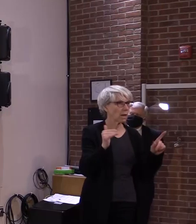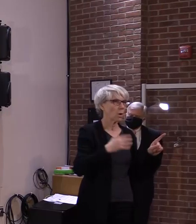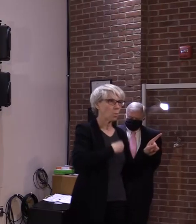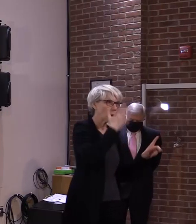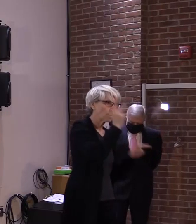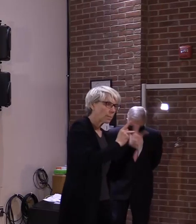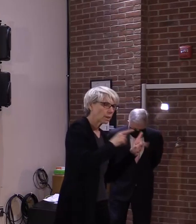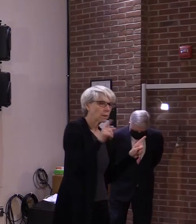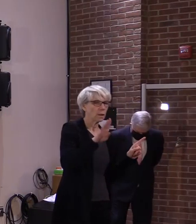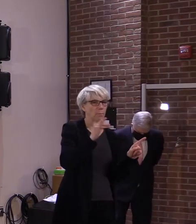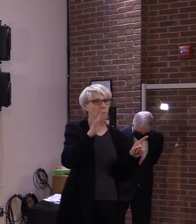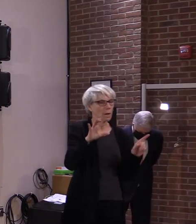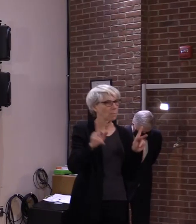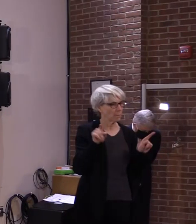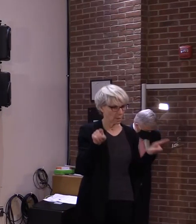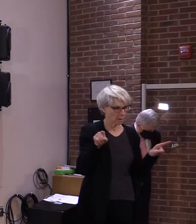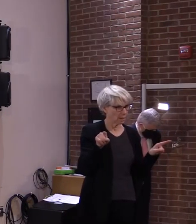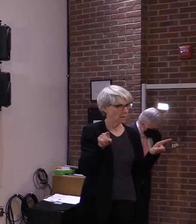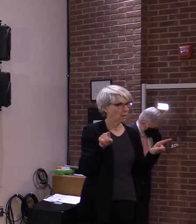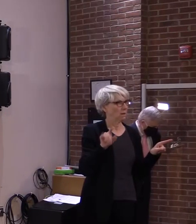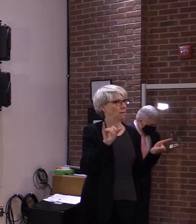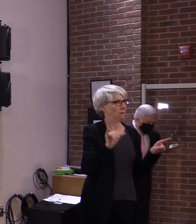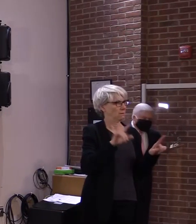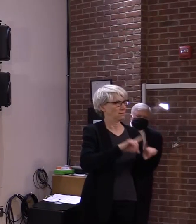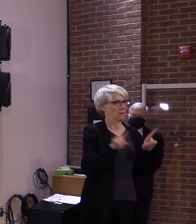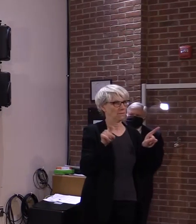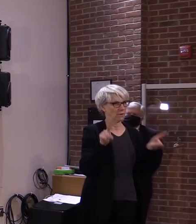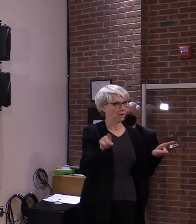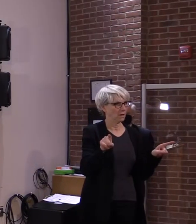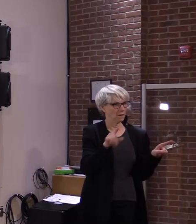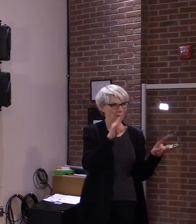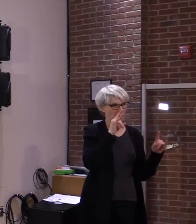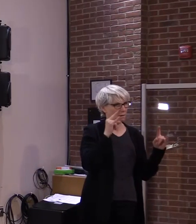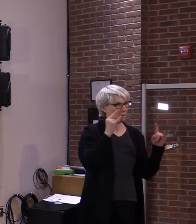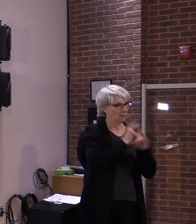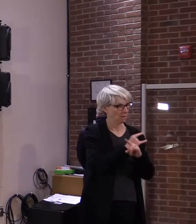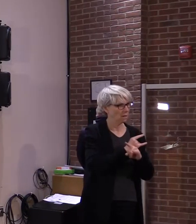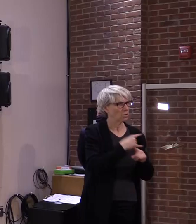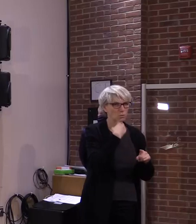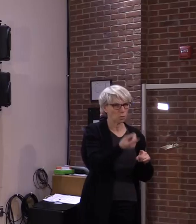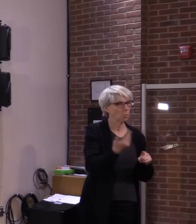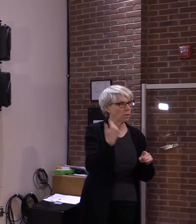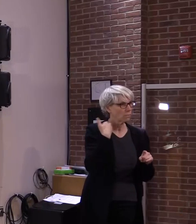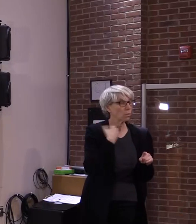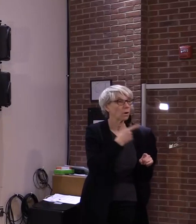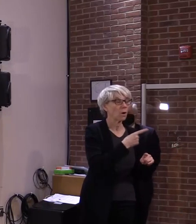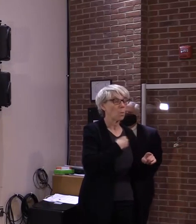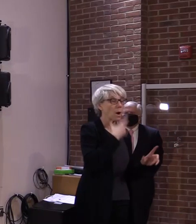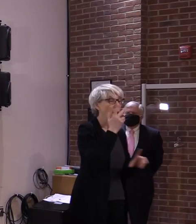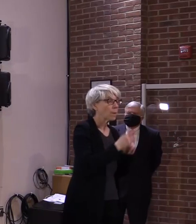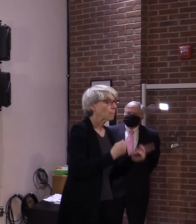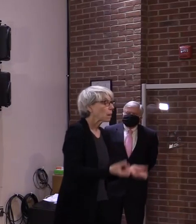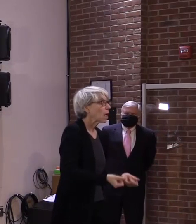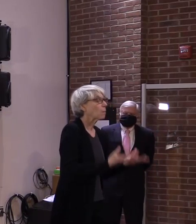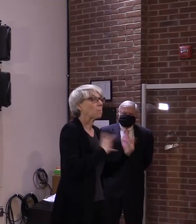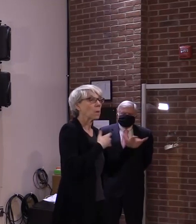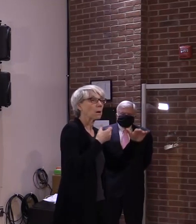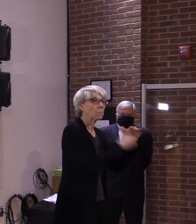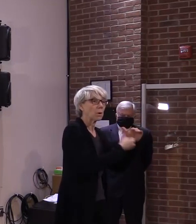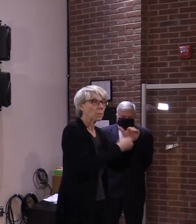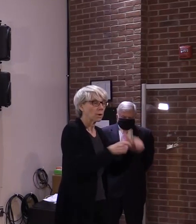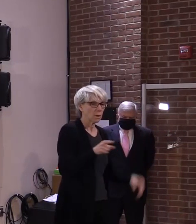that I have shared here previously reveals the almost twofold increase in risk the BIPOC population has for